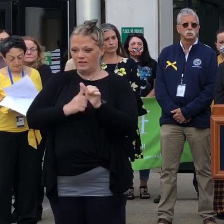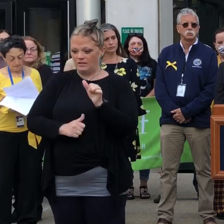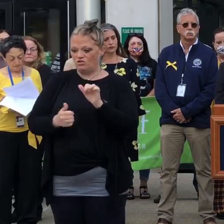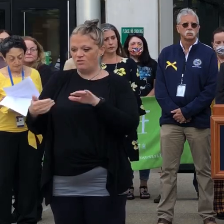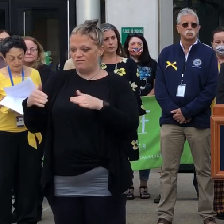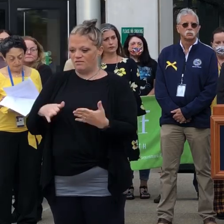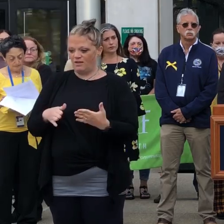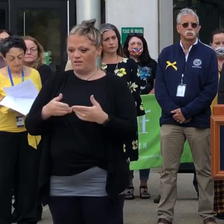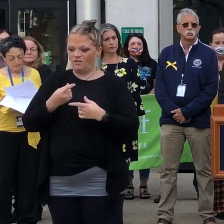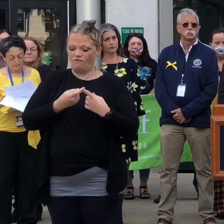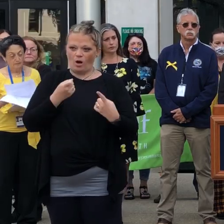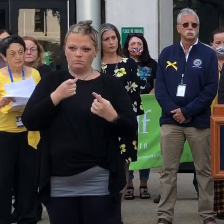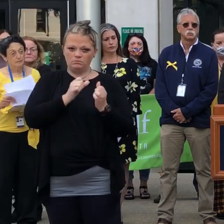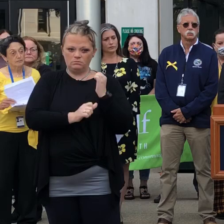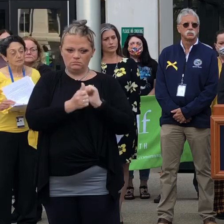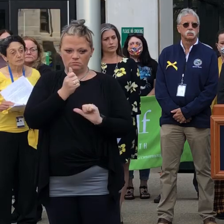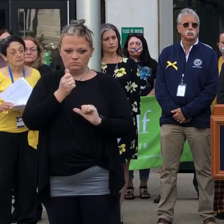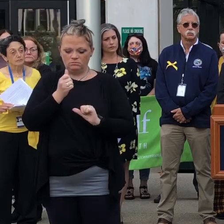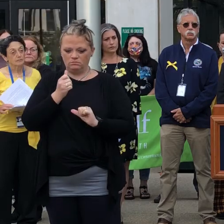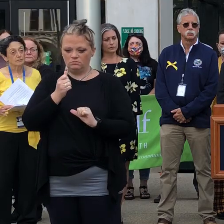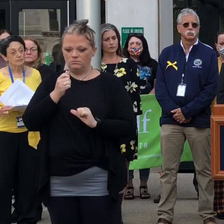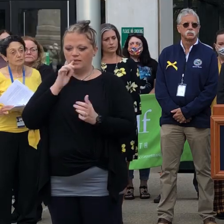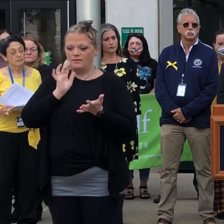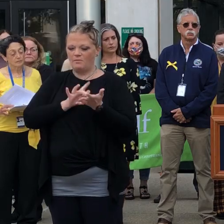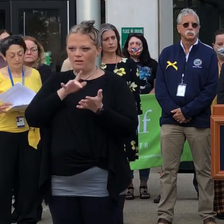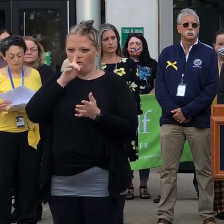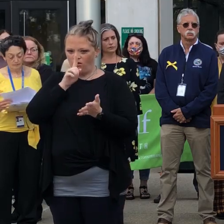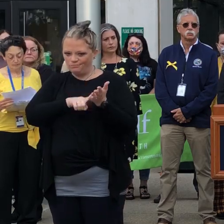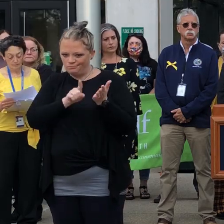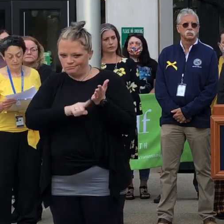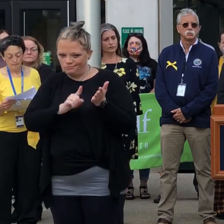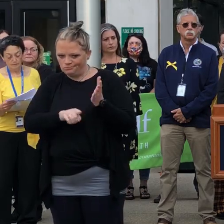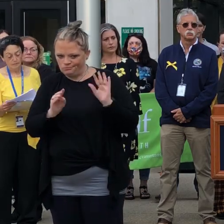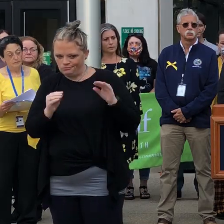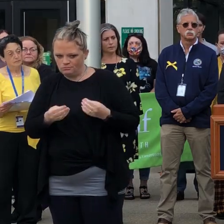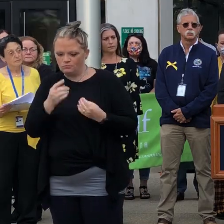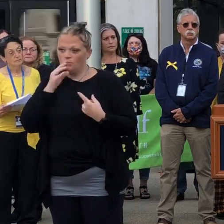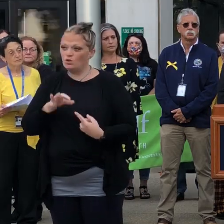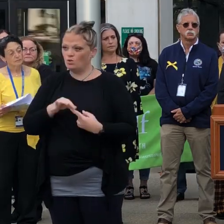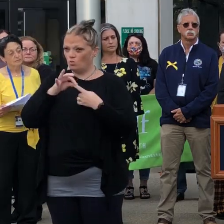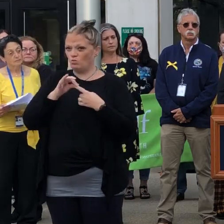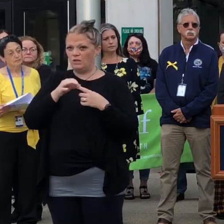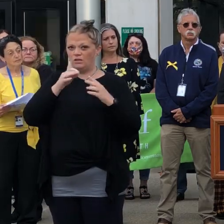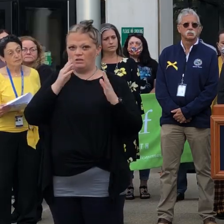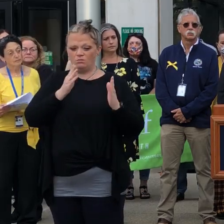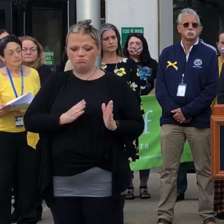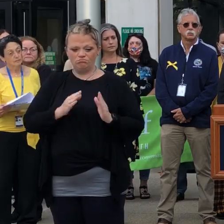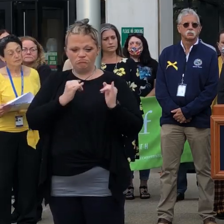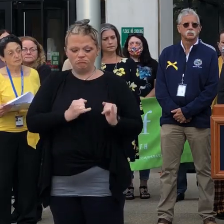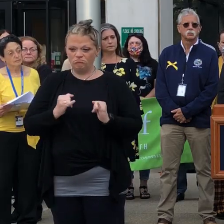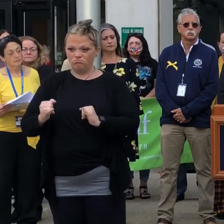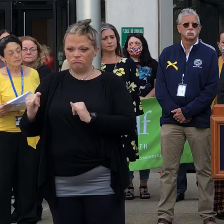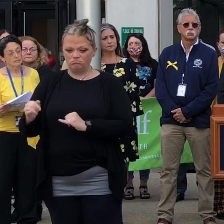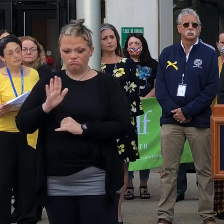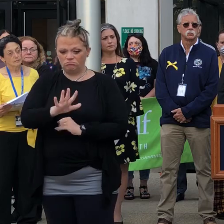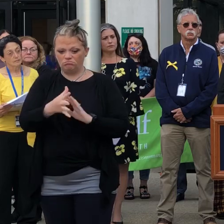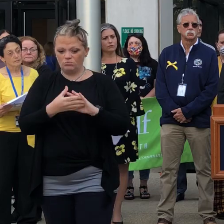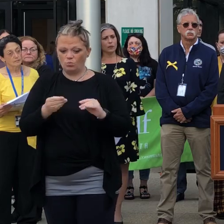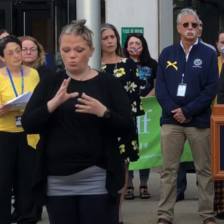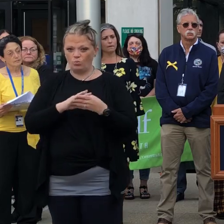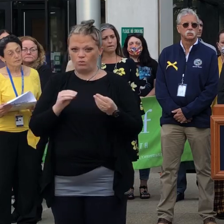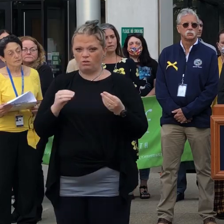suicide investigated by our medical examiner's office, there's a unique individual whose story has an ultimate